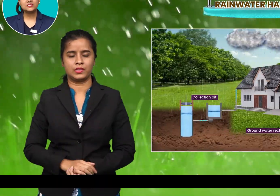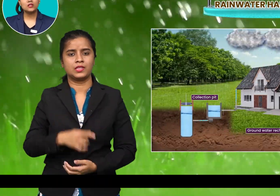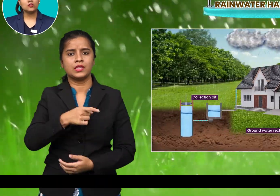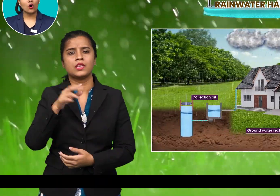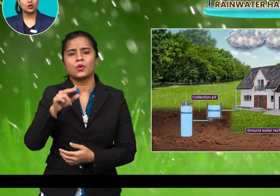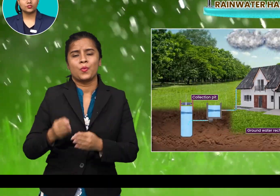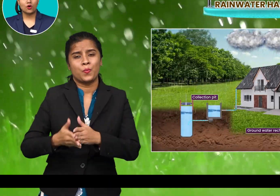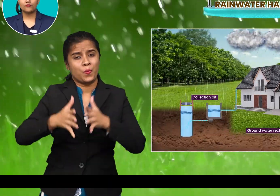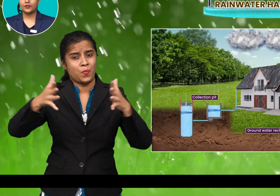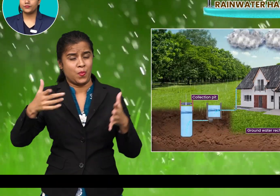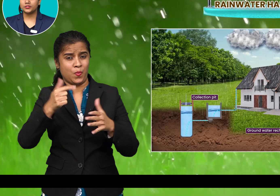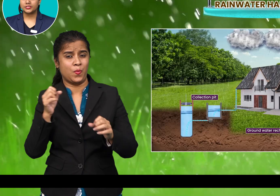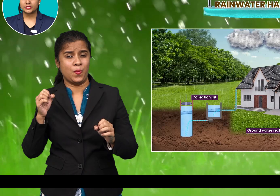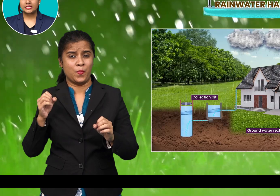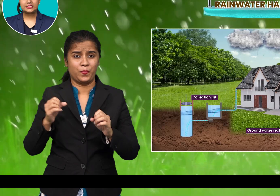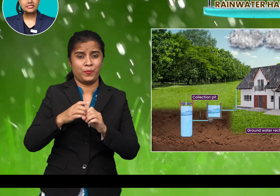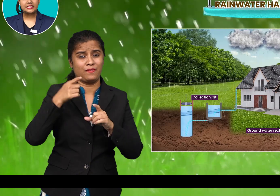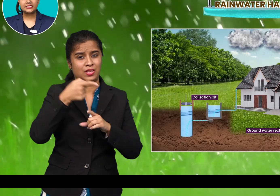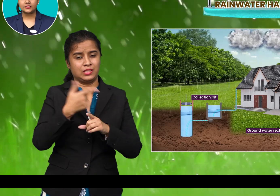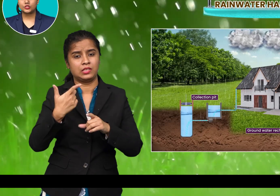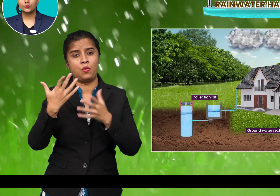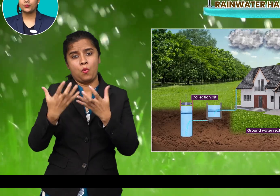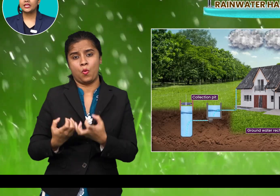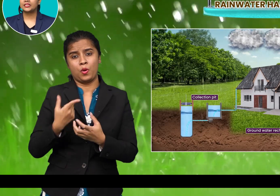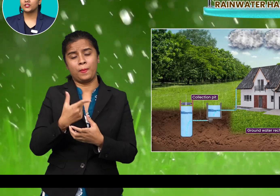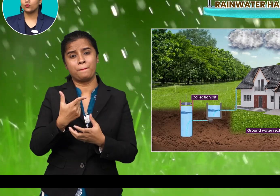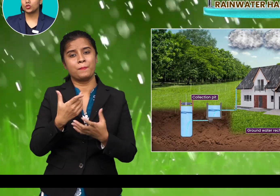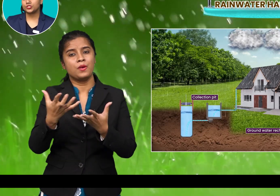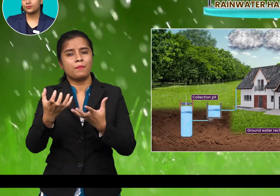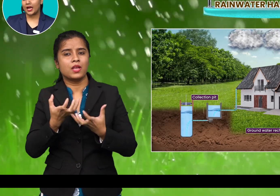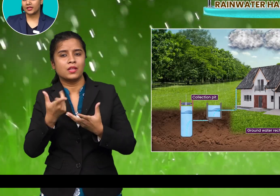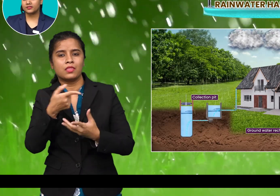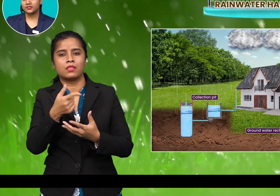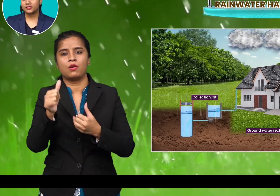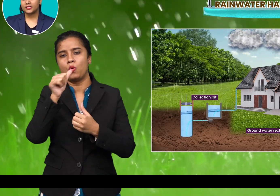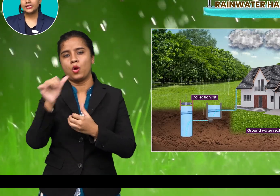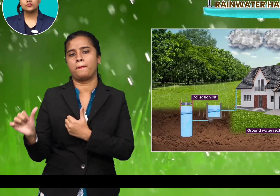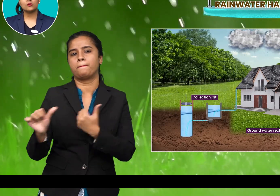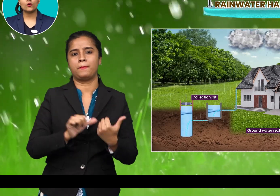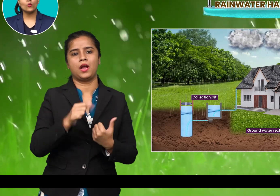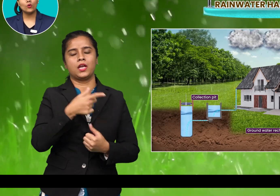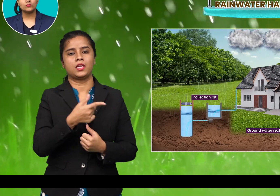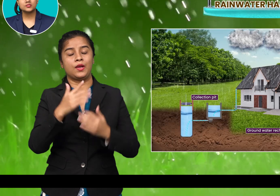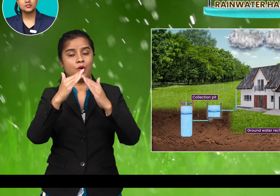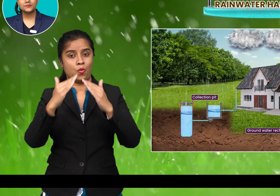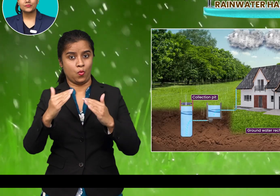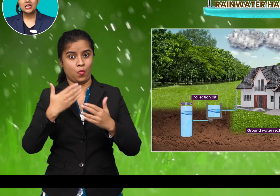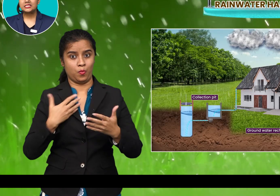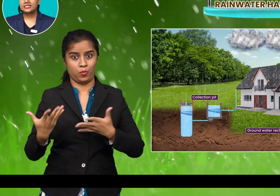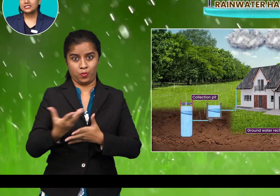This means a lot of effort is needed to bring that water back into our